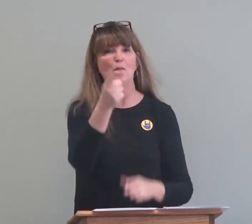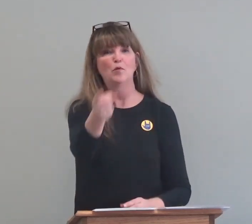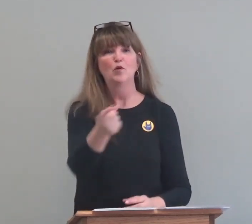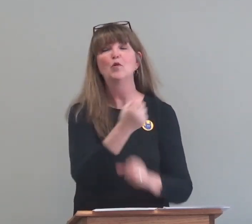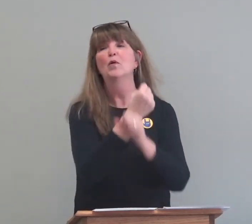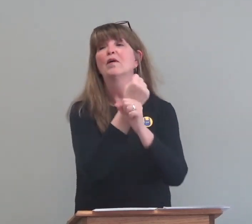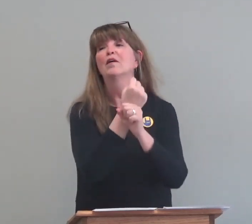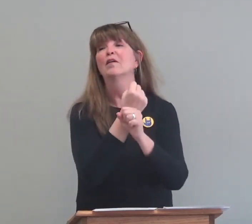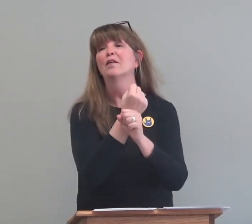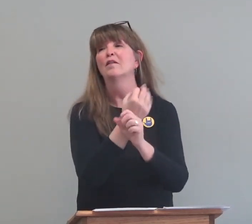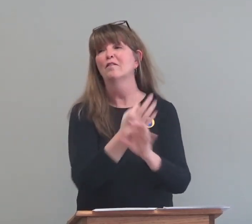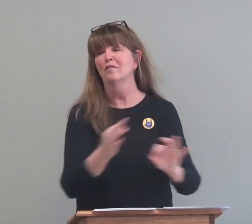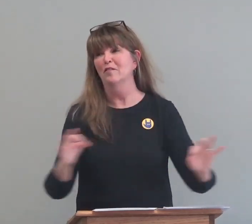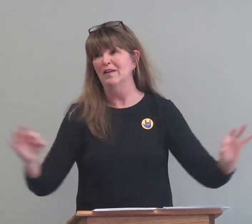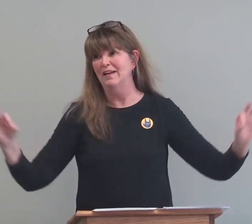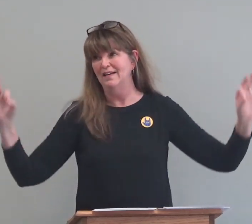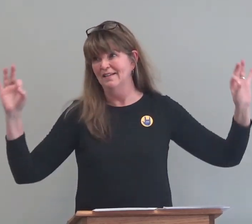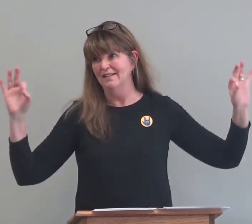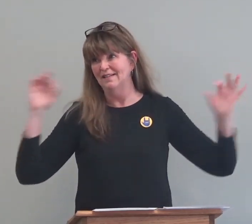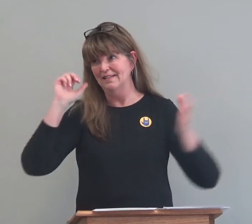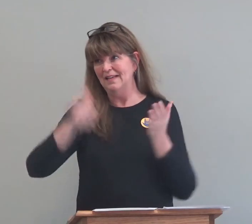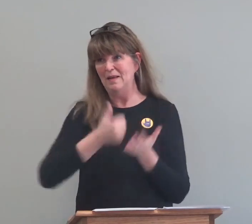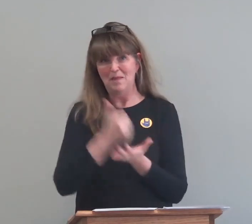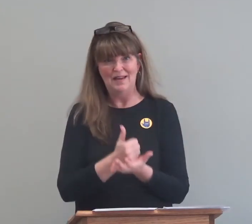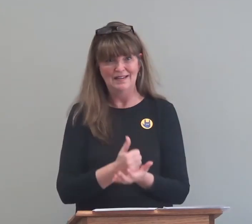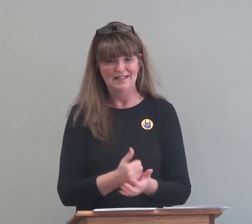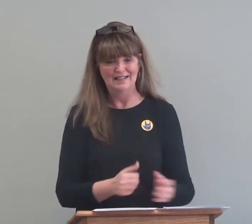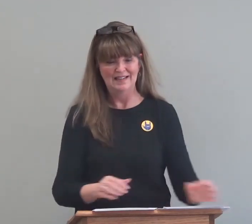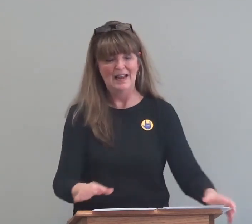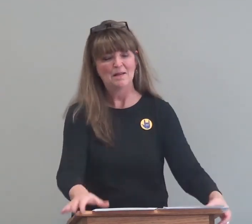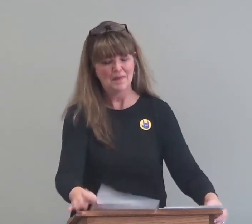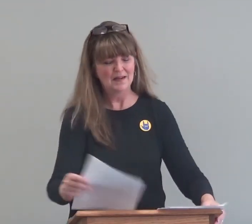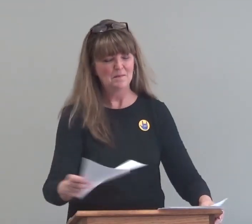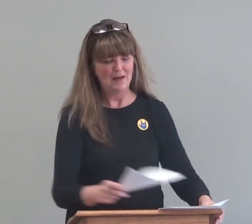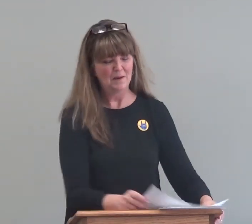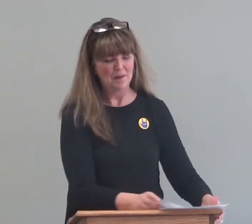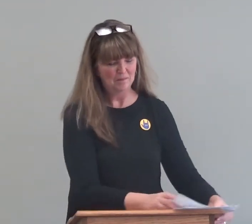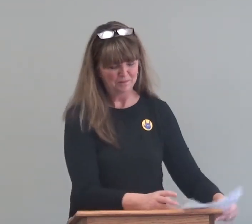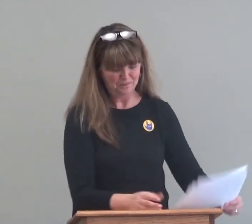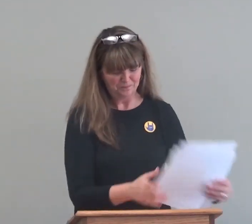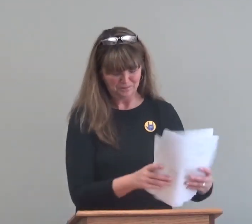will set you free. Amen and amen.